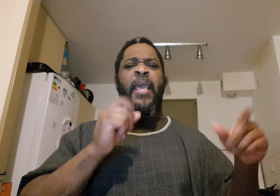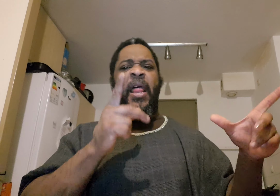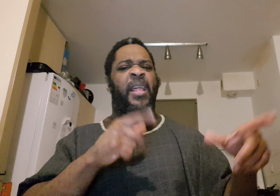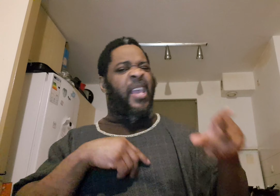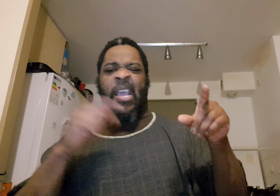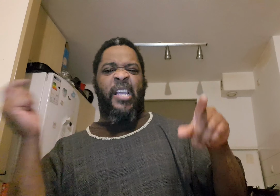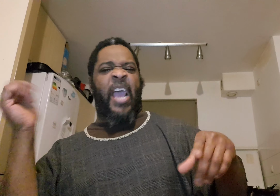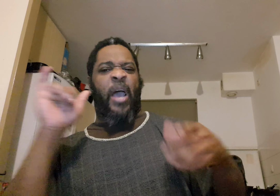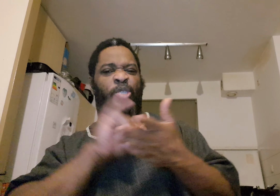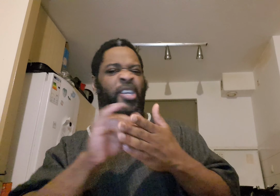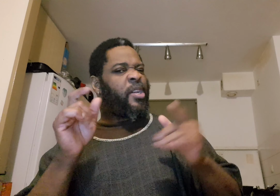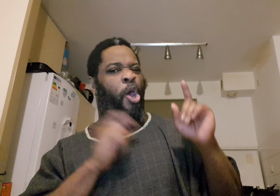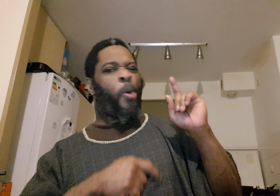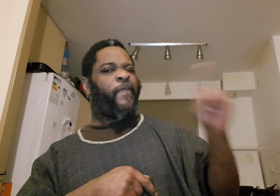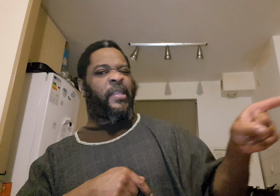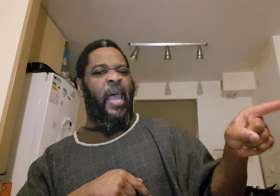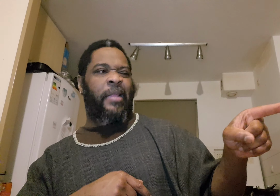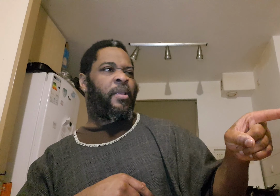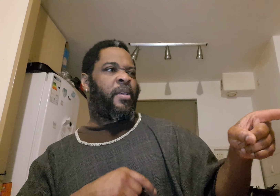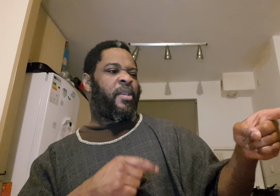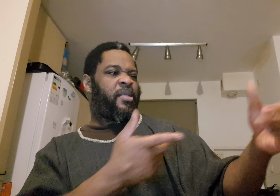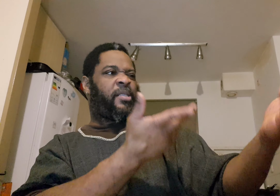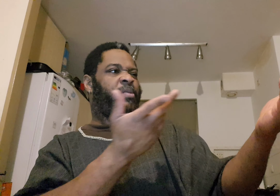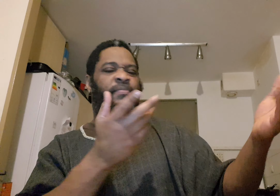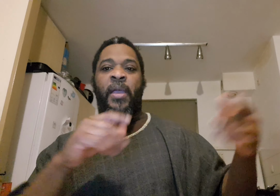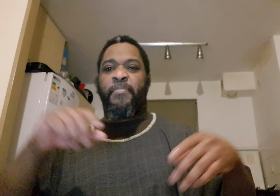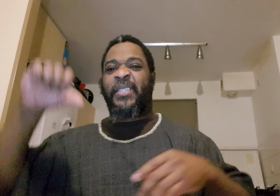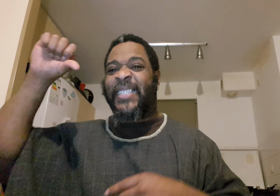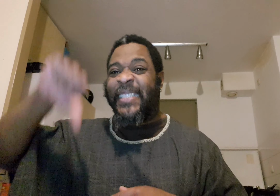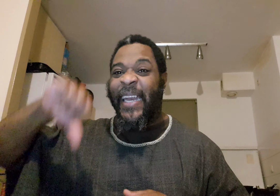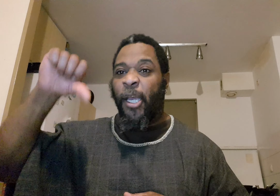kill, thou shalt comfort them. See, the singer,